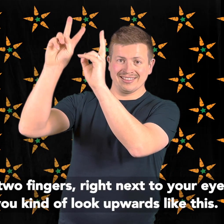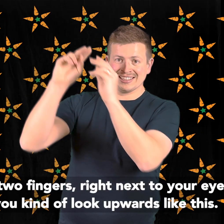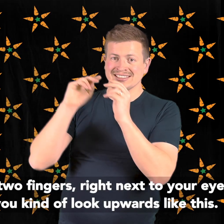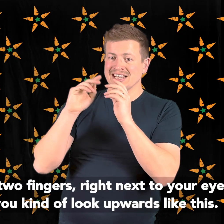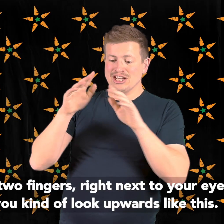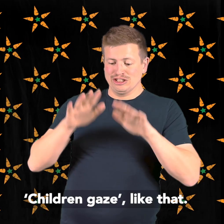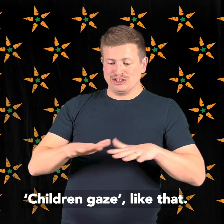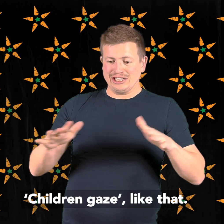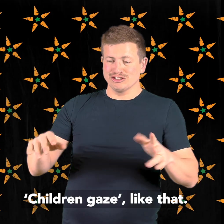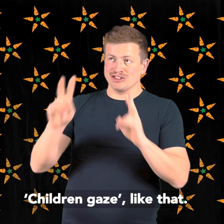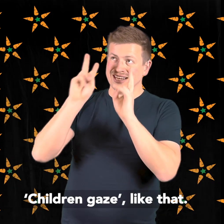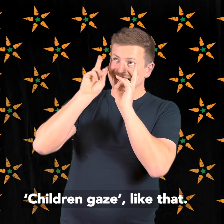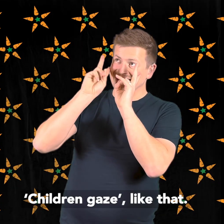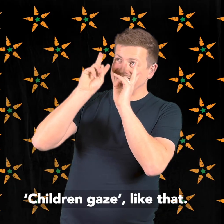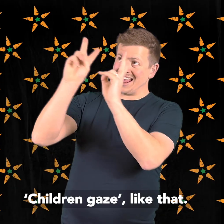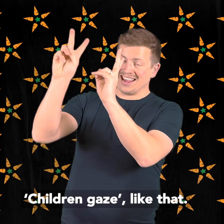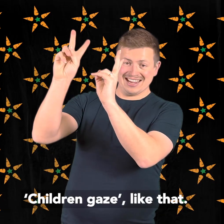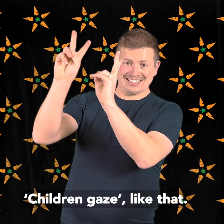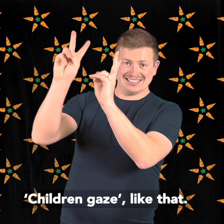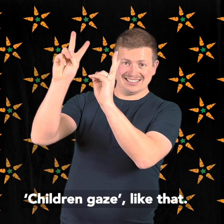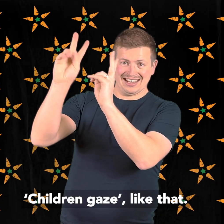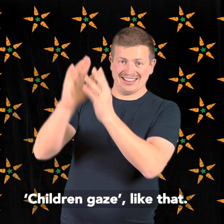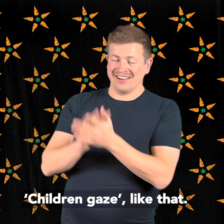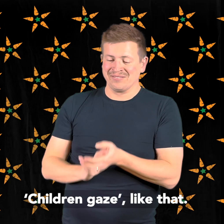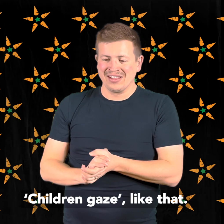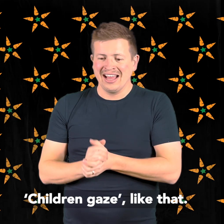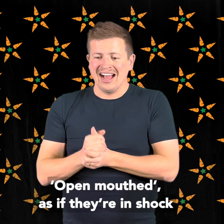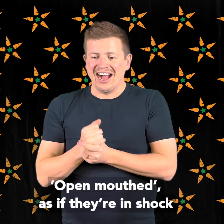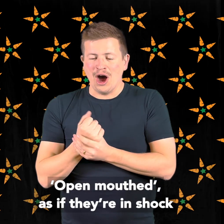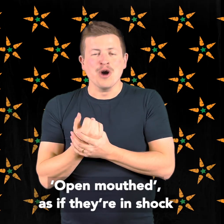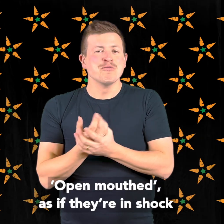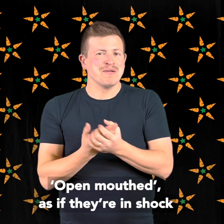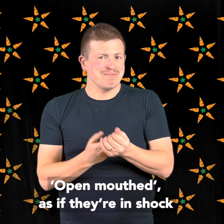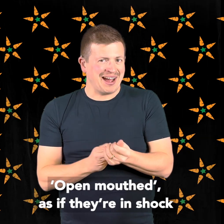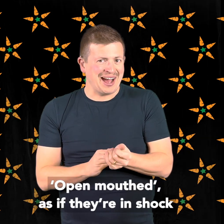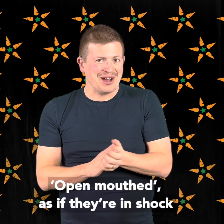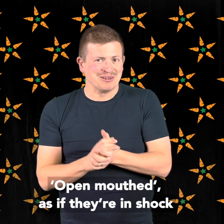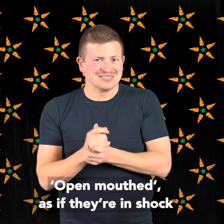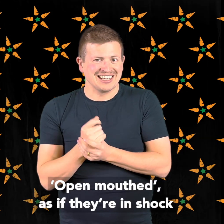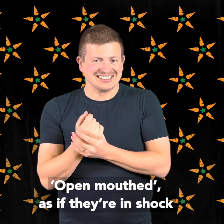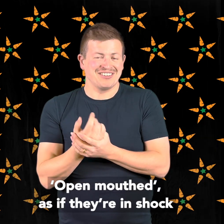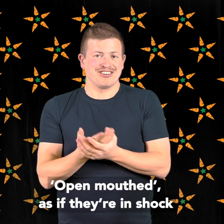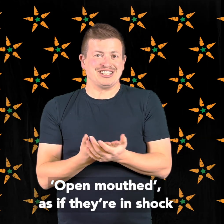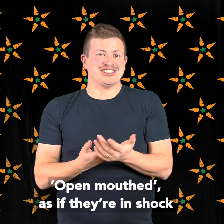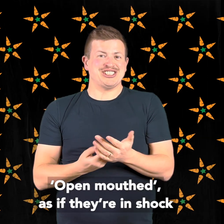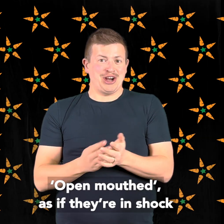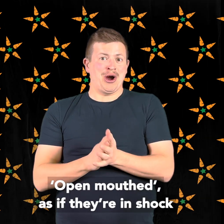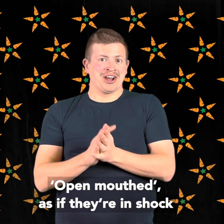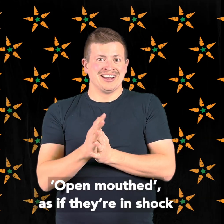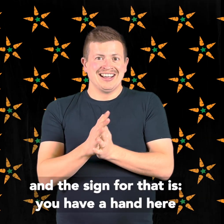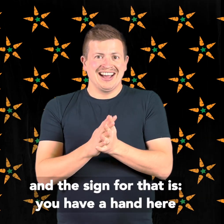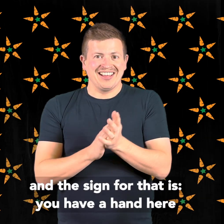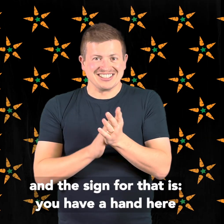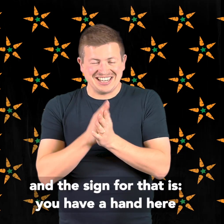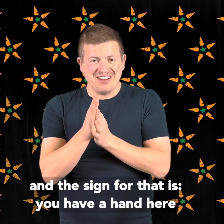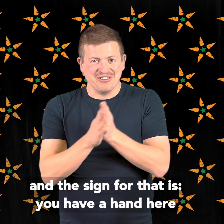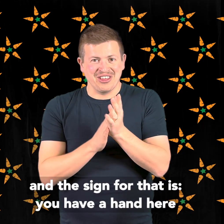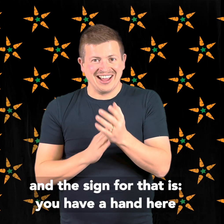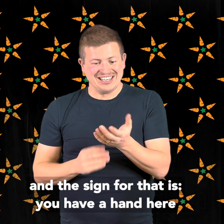this. Children gaze like that. Open mouth, as if they're in shock. And the sign for that is you